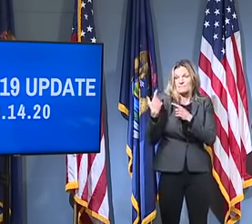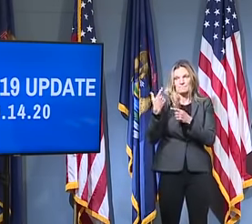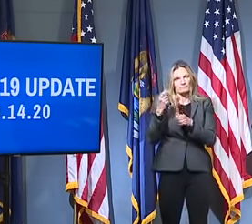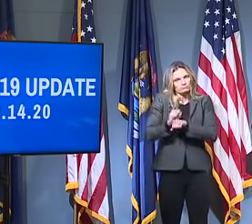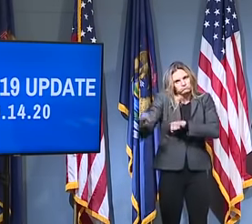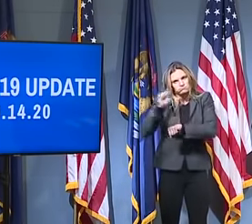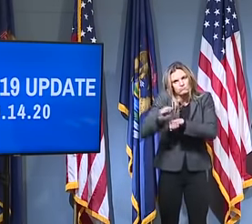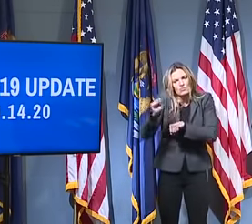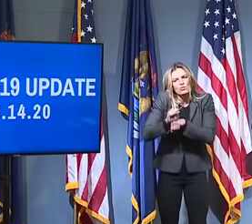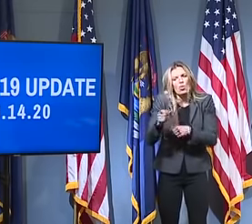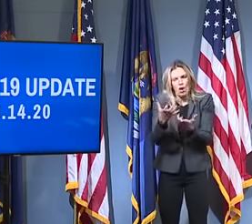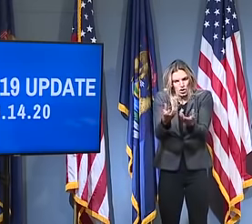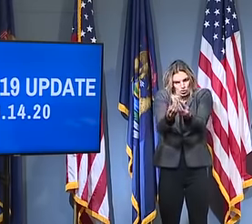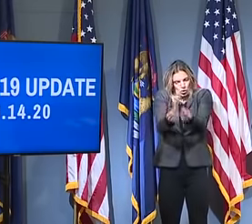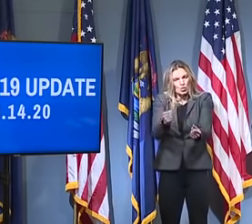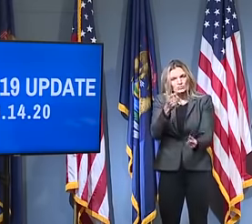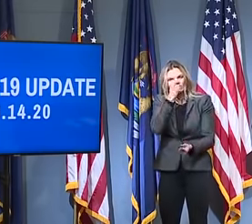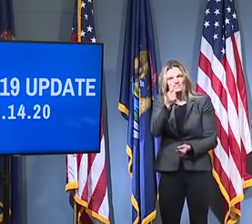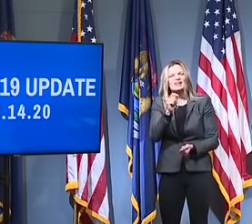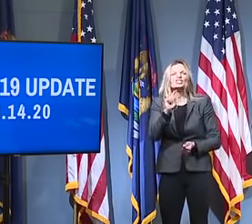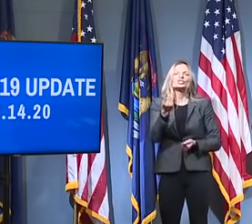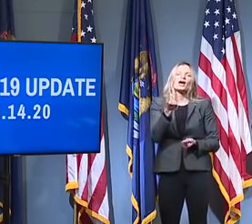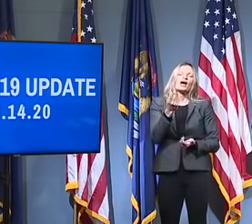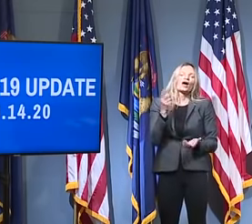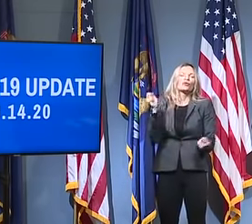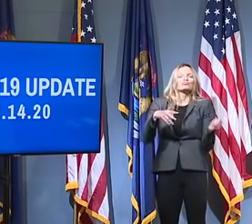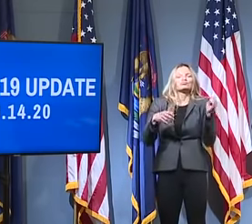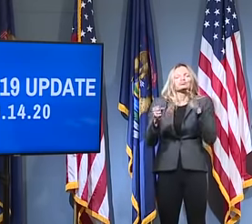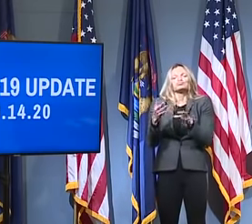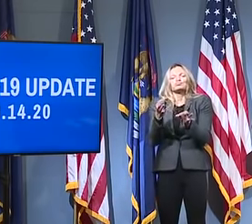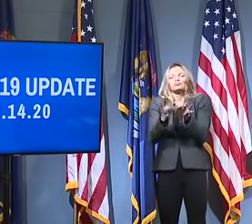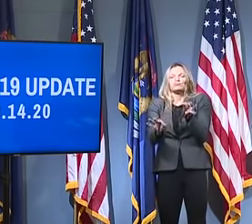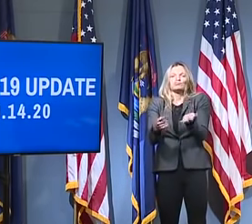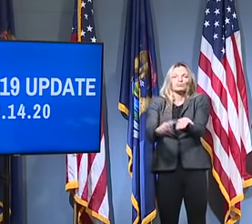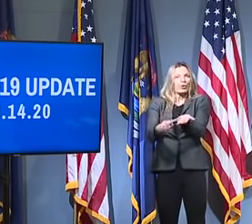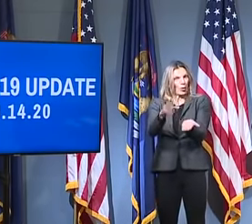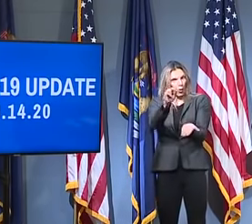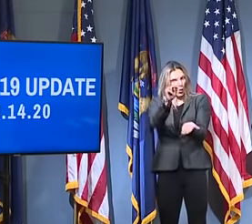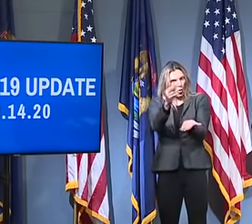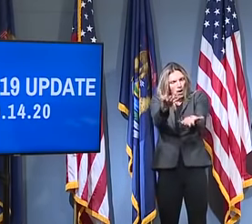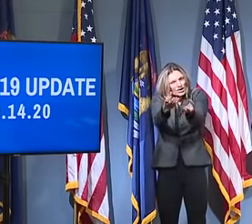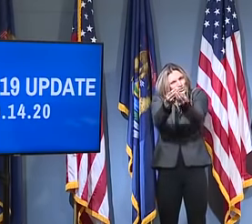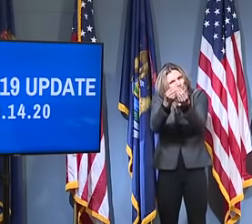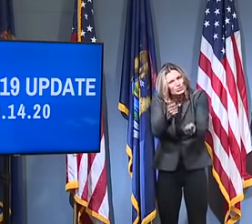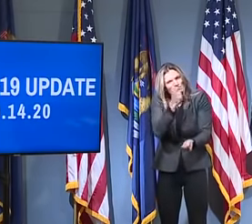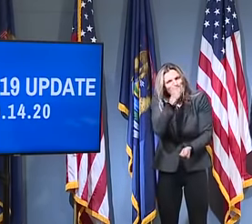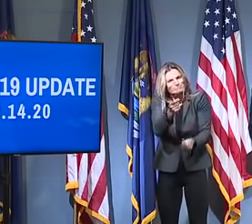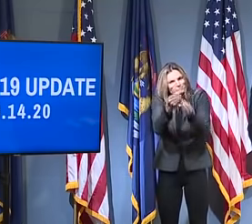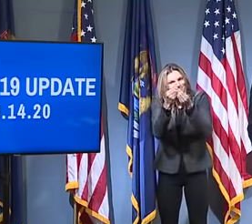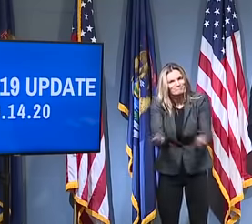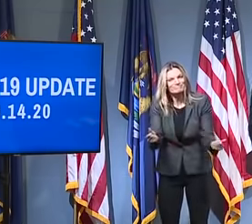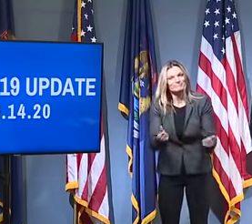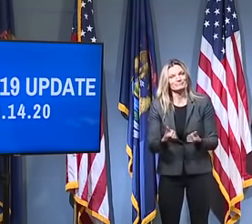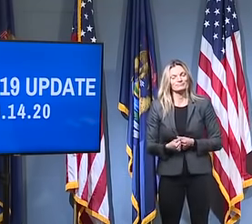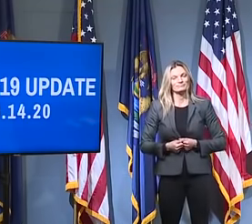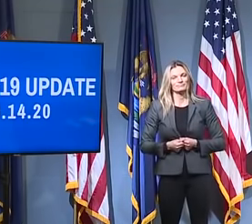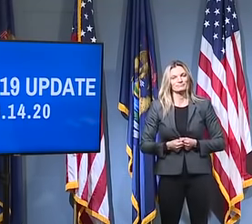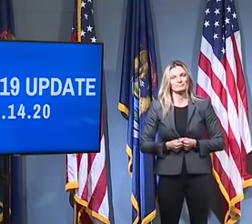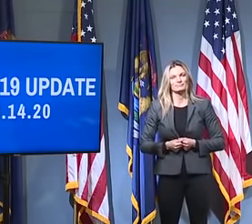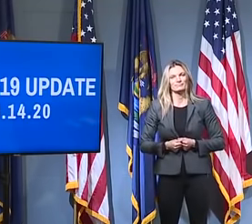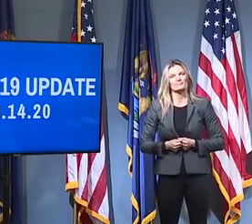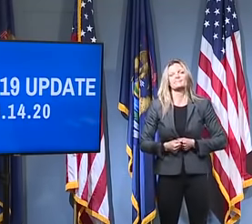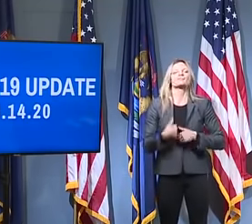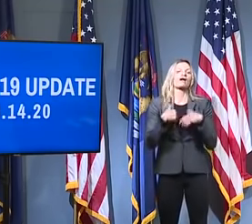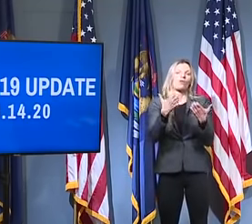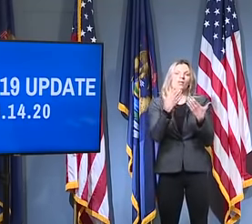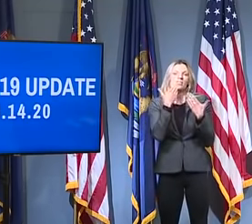just recommendations. And the My Mask Aid project is one of the results of that work. I would like to take a step back and to not